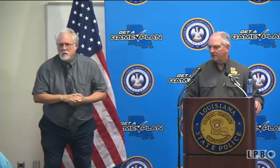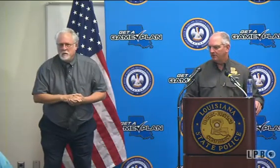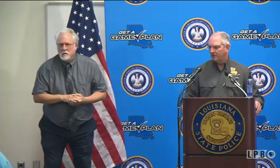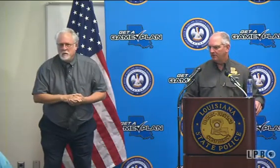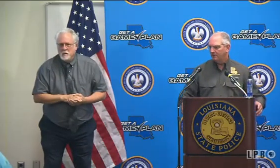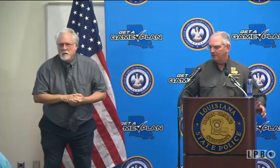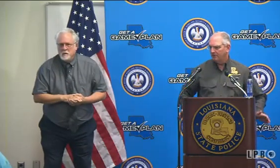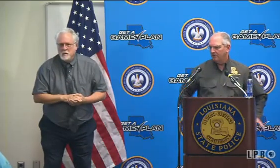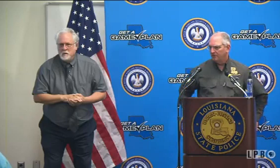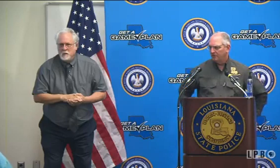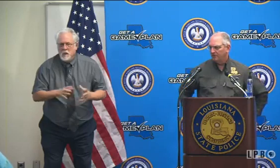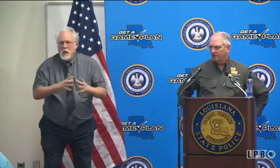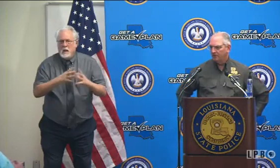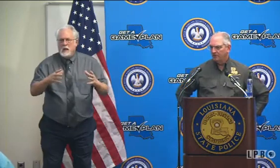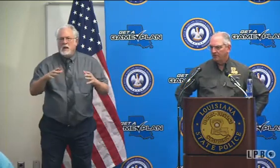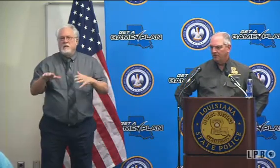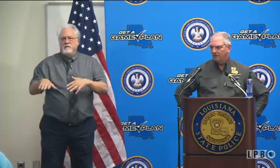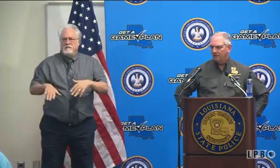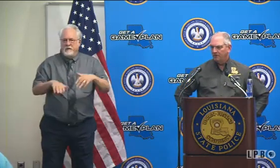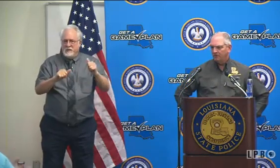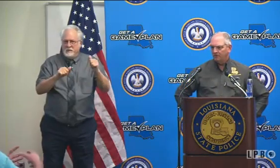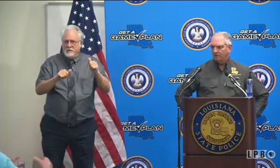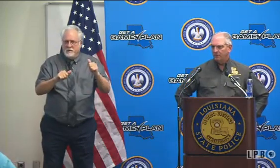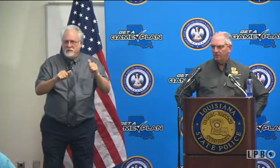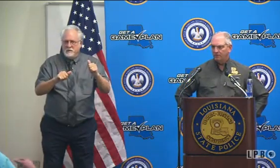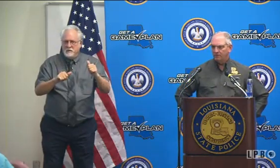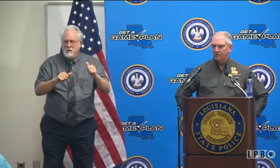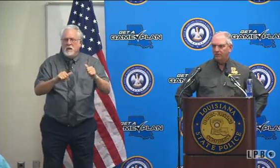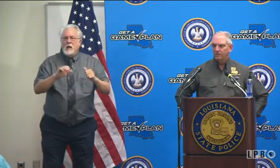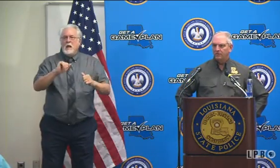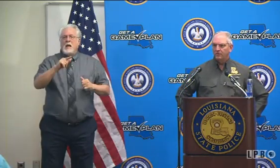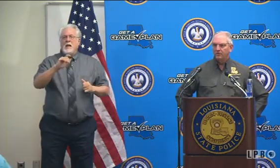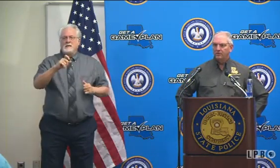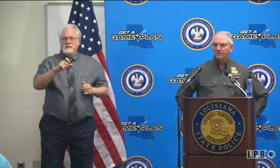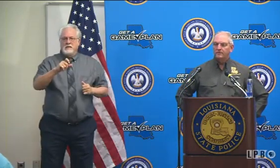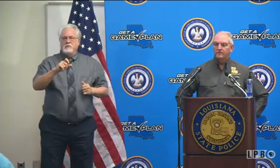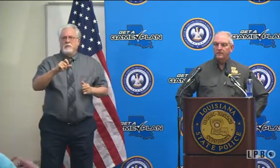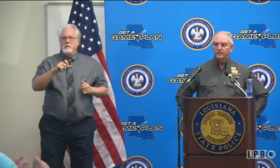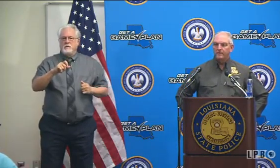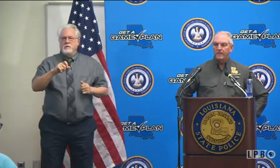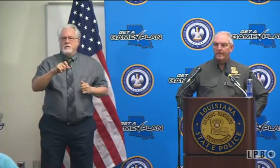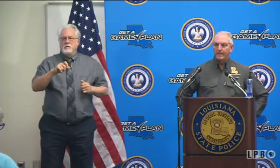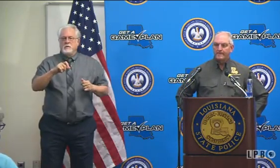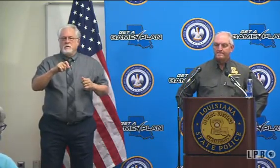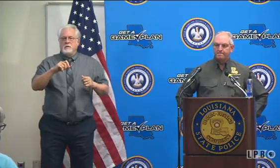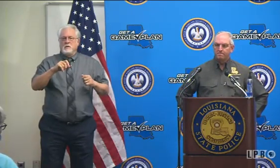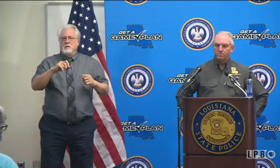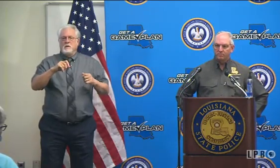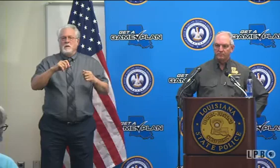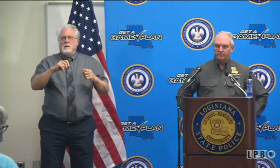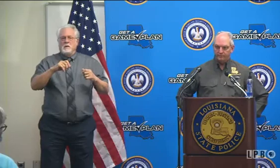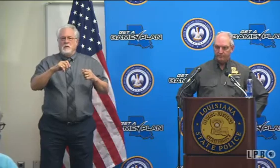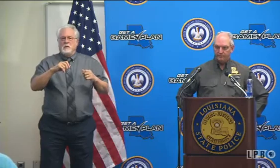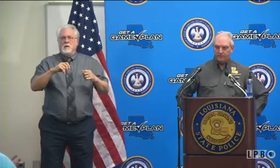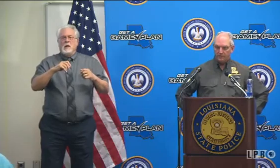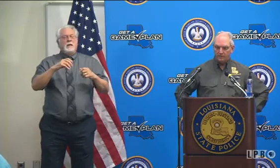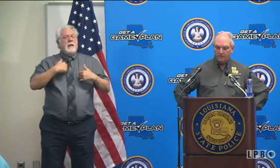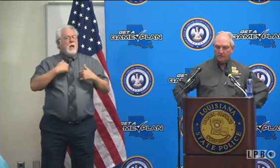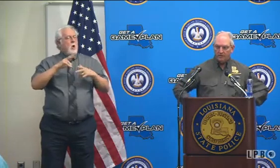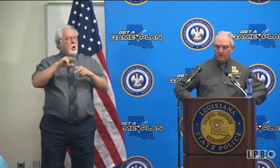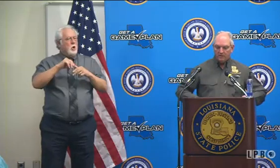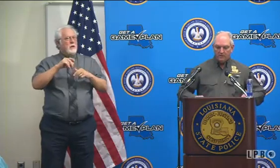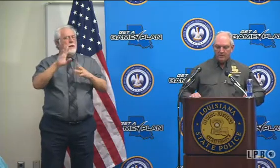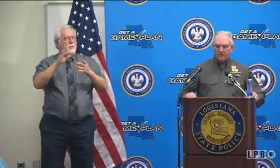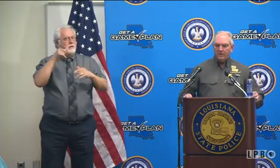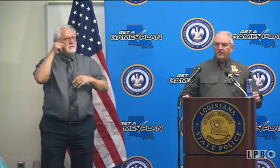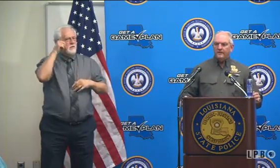A lot of the evacuation destinations might be in Alexandria, Central Louisiana, where now there are hurricane force winds to reach there. Does that